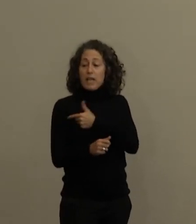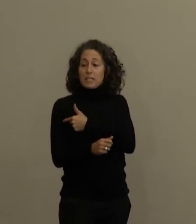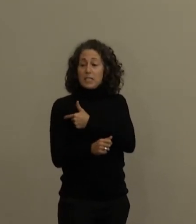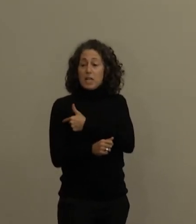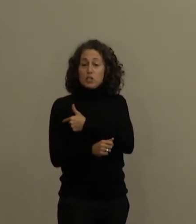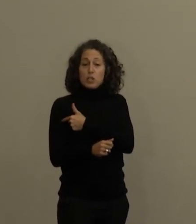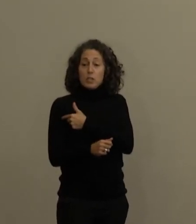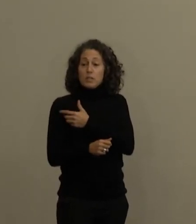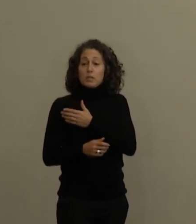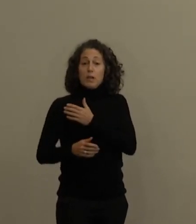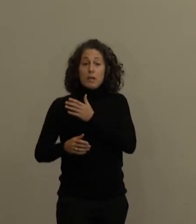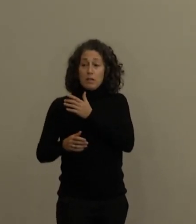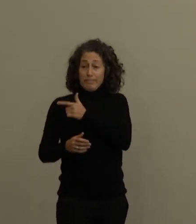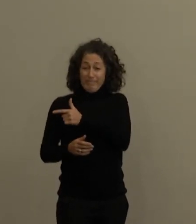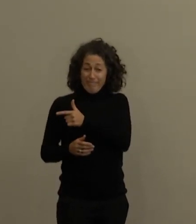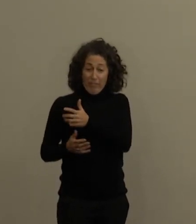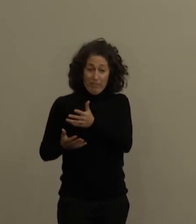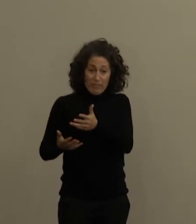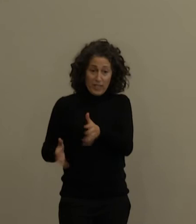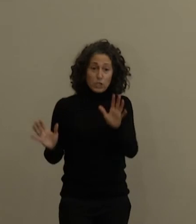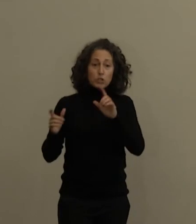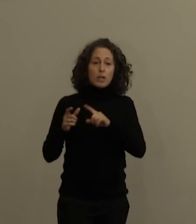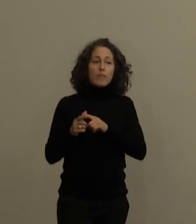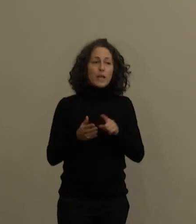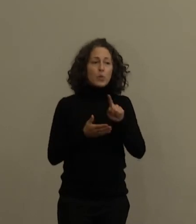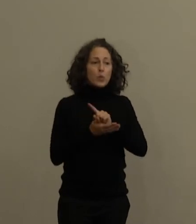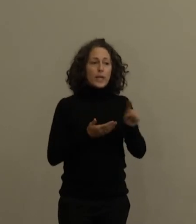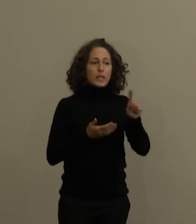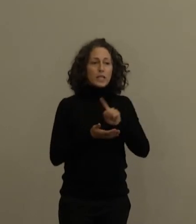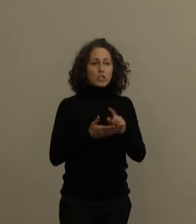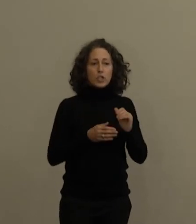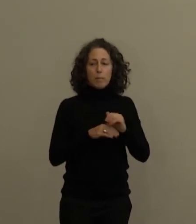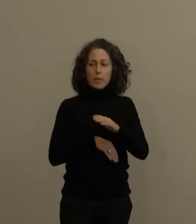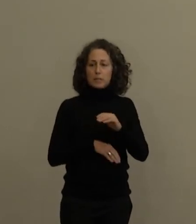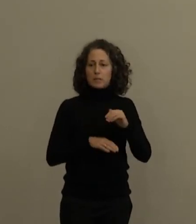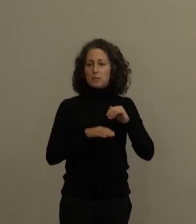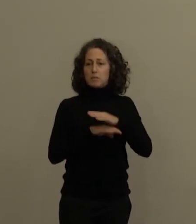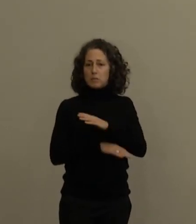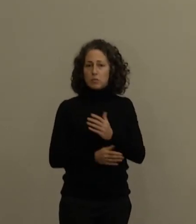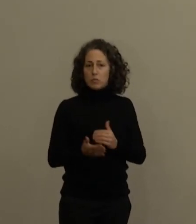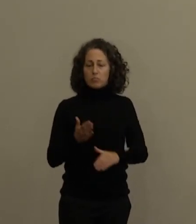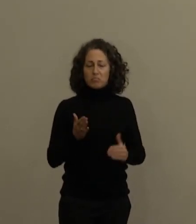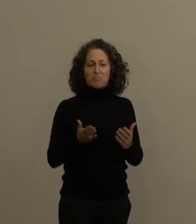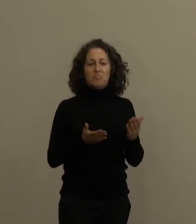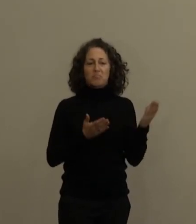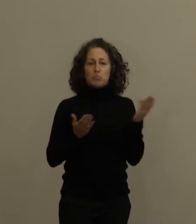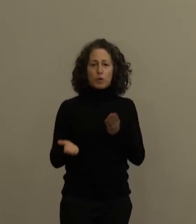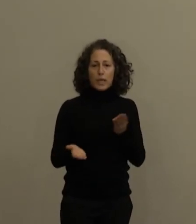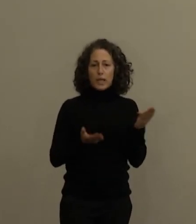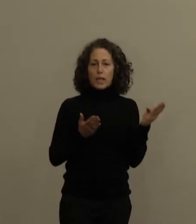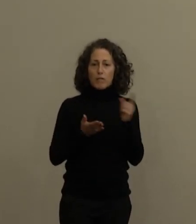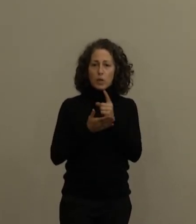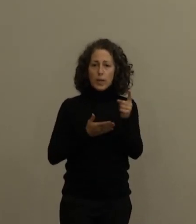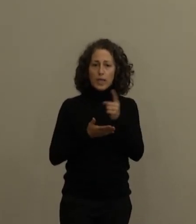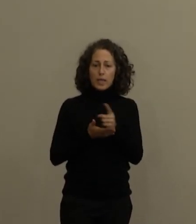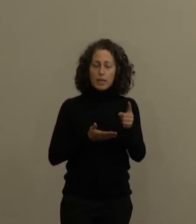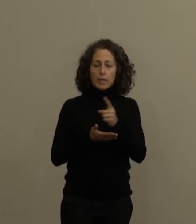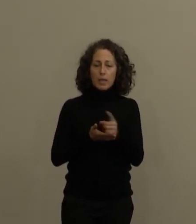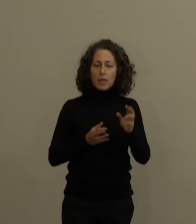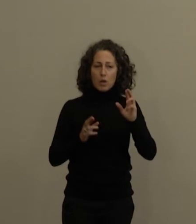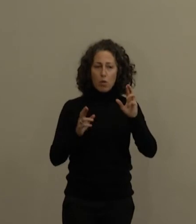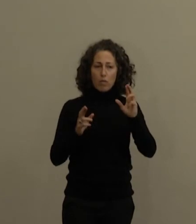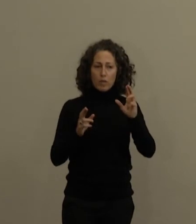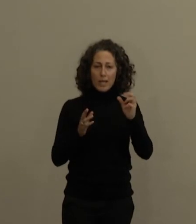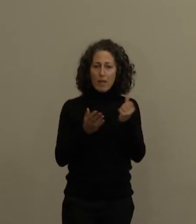be receiving weekly shipments is what we've been promised after that point. And we are hoping that eventually things are going to be shipped